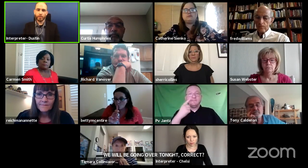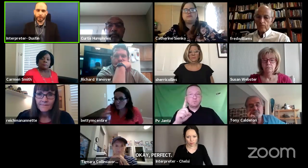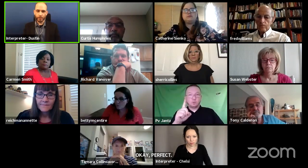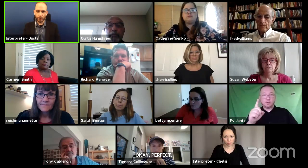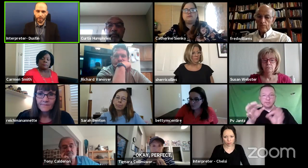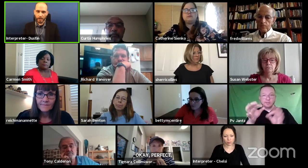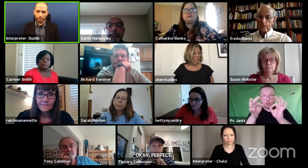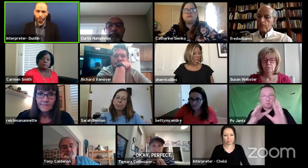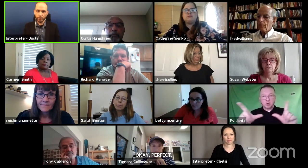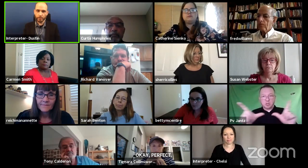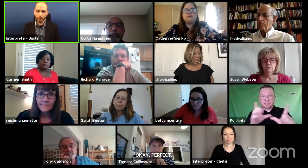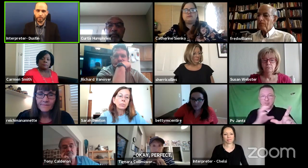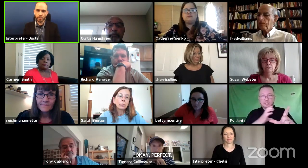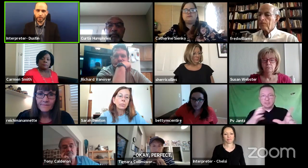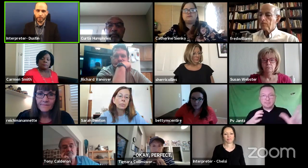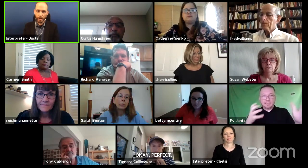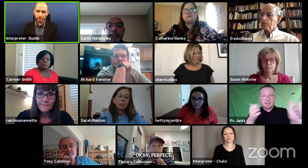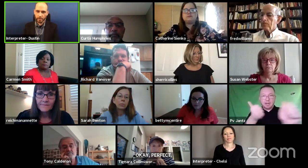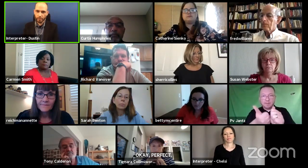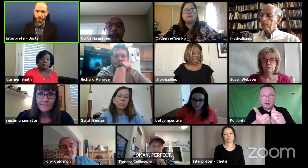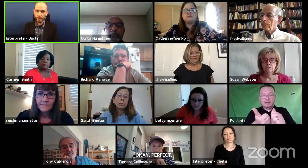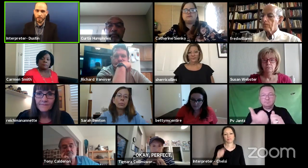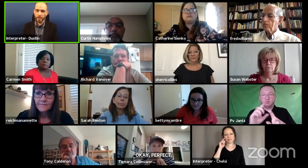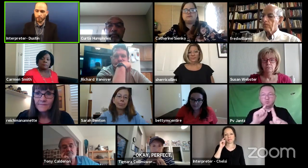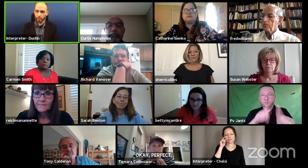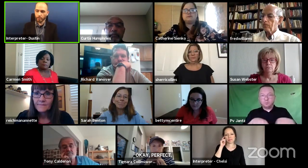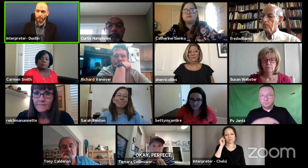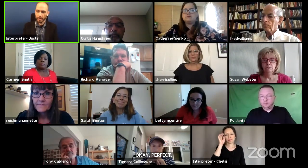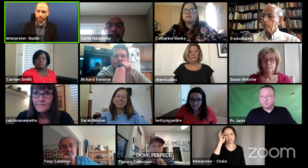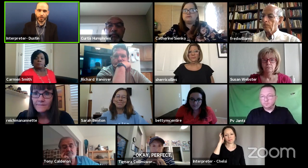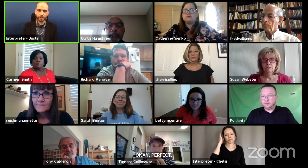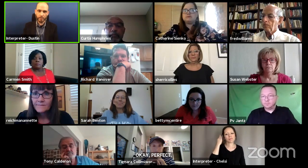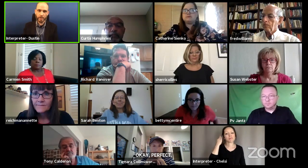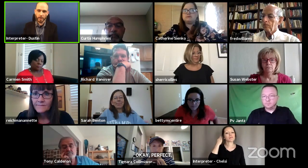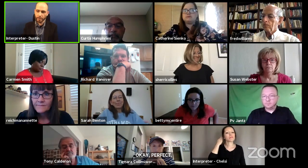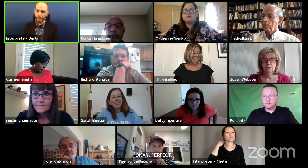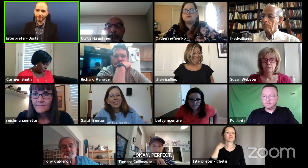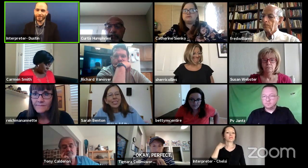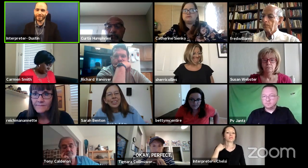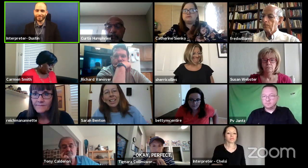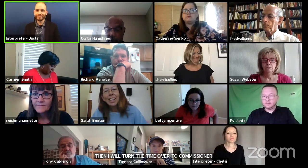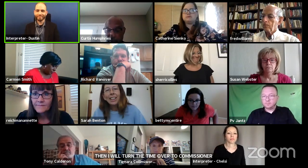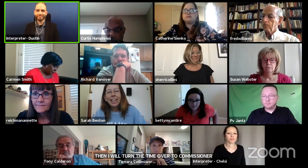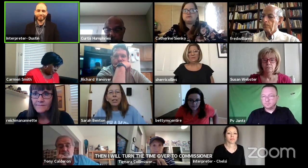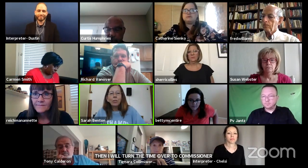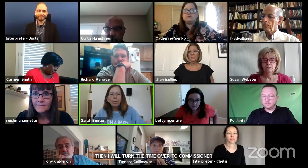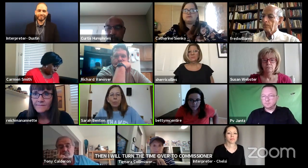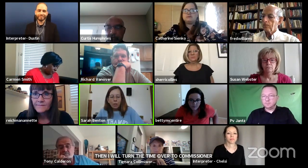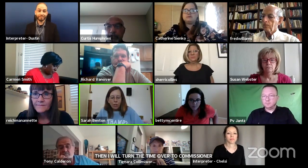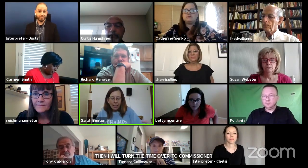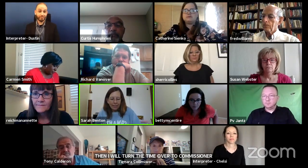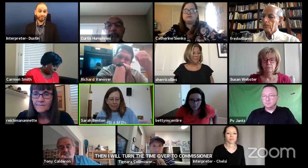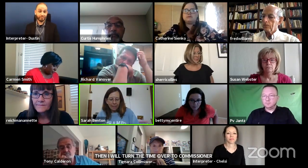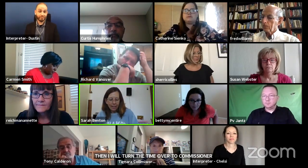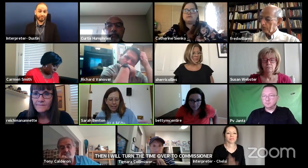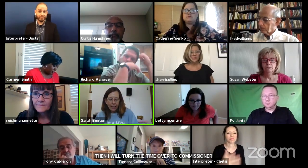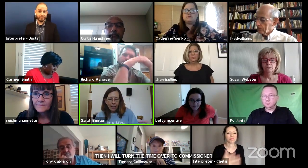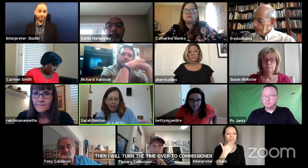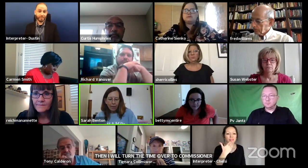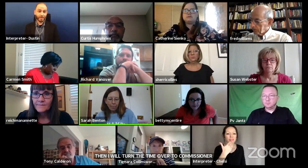Then I will turn the time over to Commissioner Benton for the Interpreter Licensure Committee update. Thank you, Commissioner